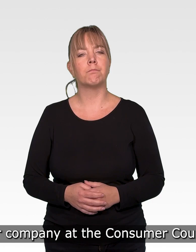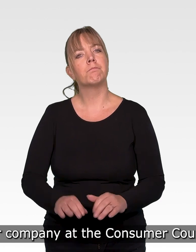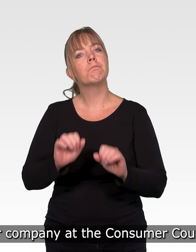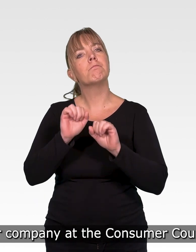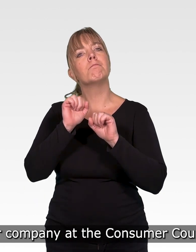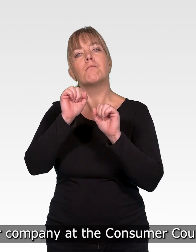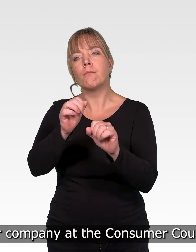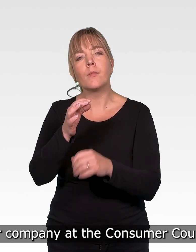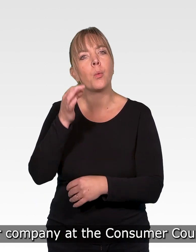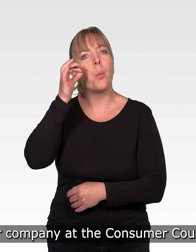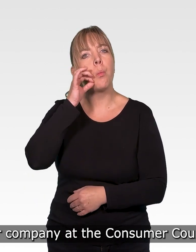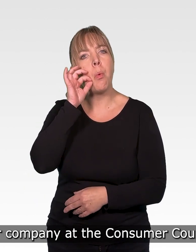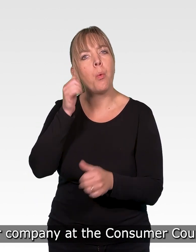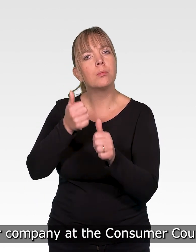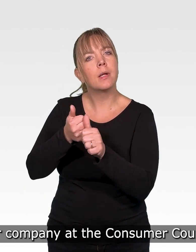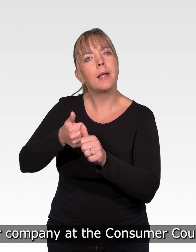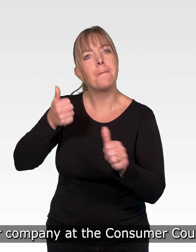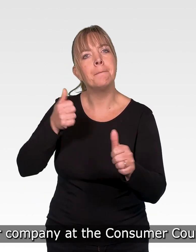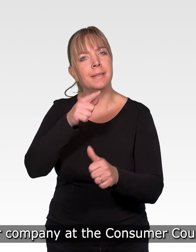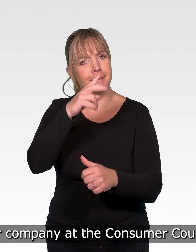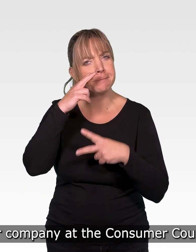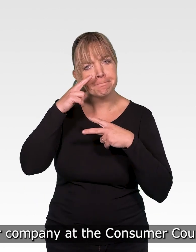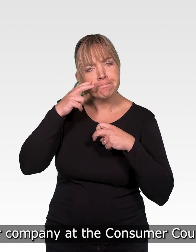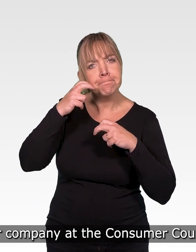Find your water company at the Consumer Council for Water.